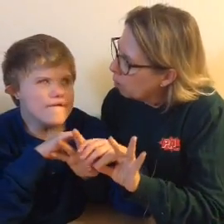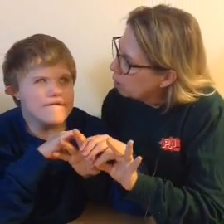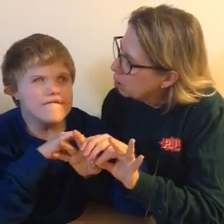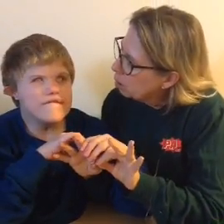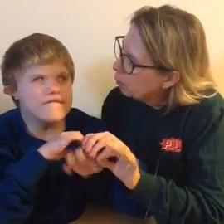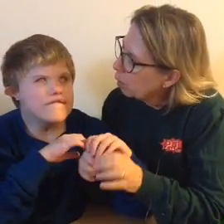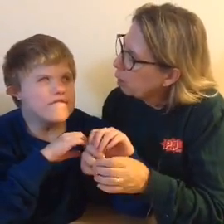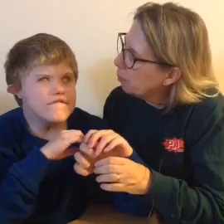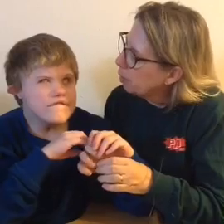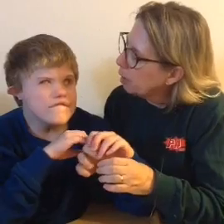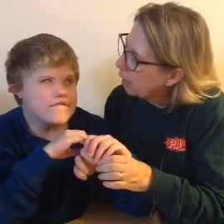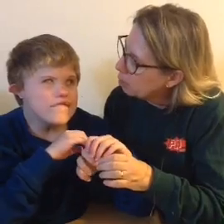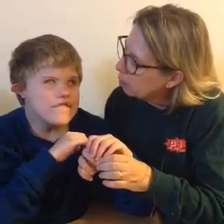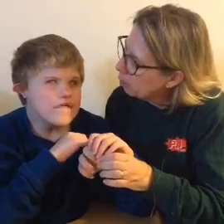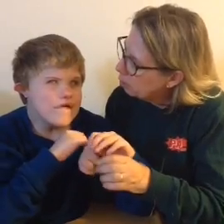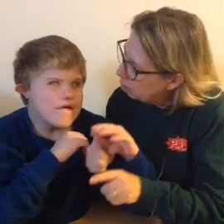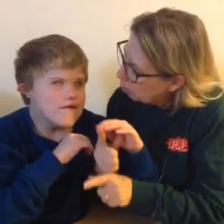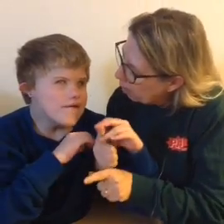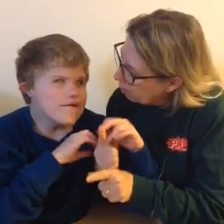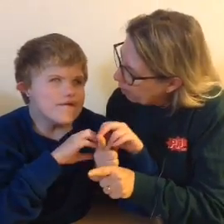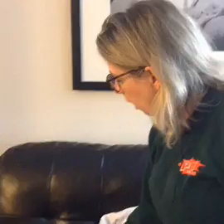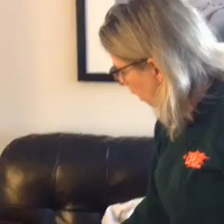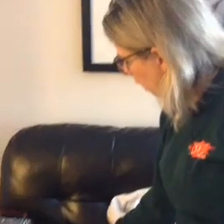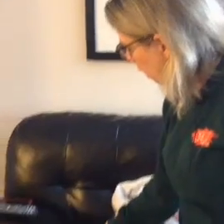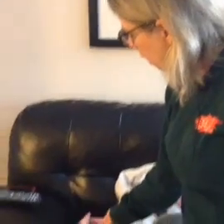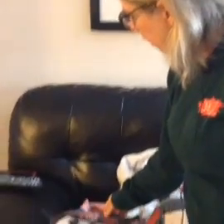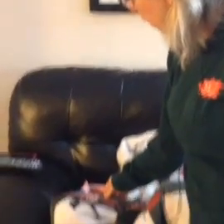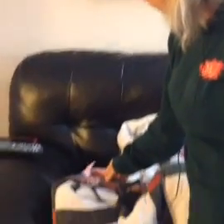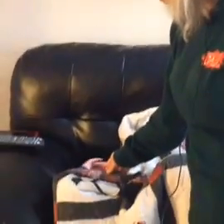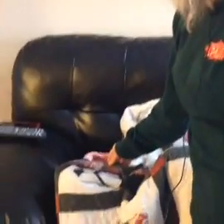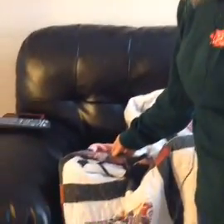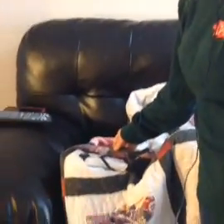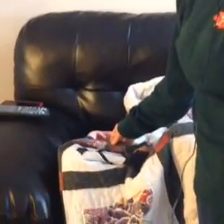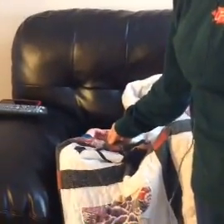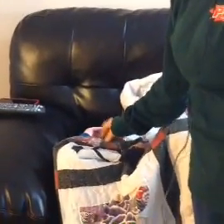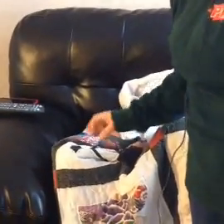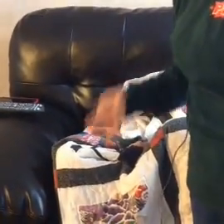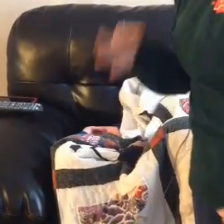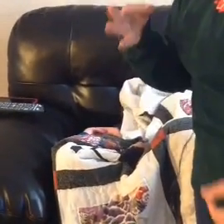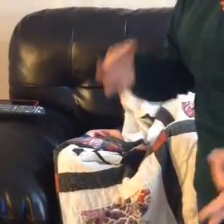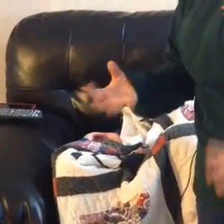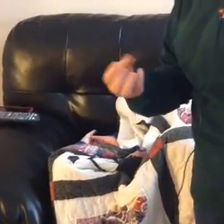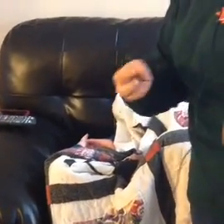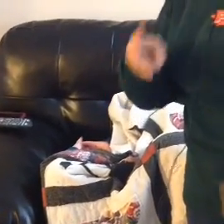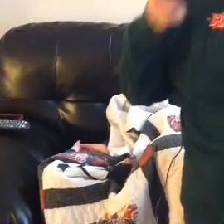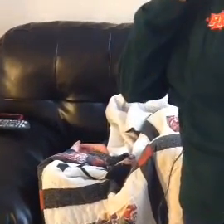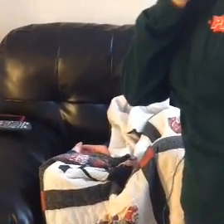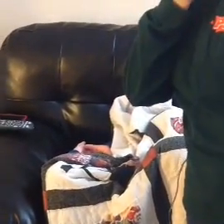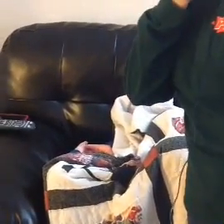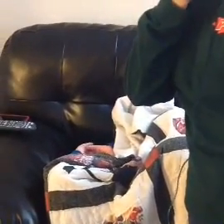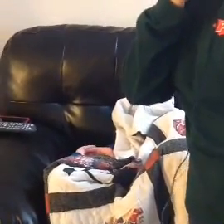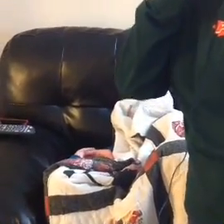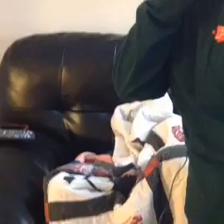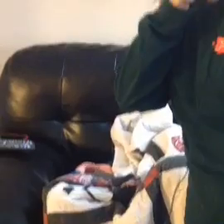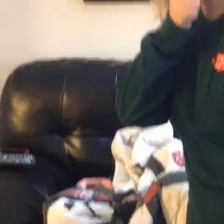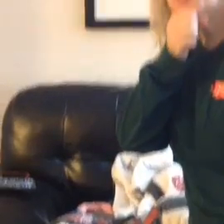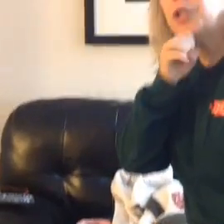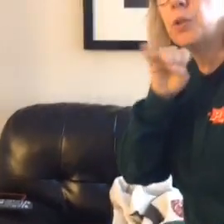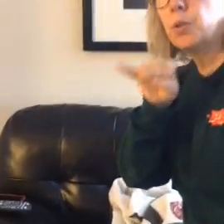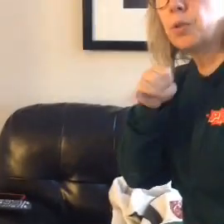important for communication. Right, Matt? And at this point, I'm going to ask him if he wants to drink water or orange juice.